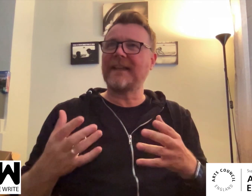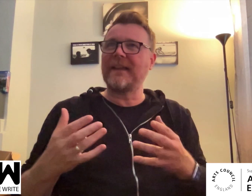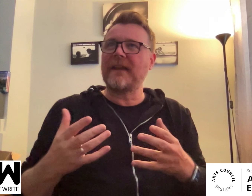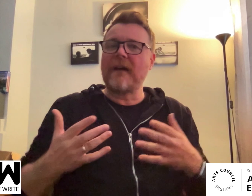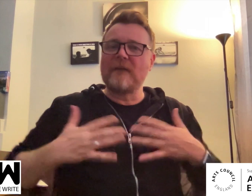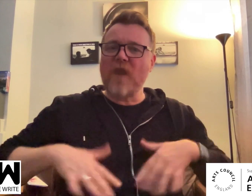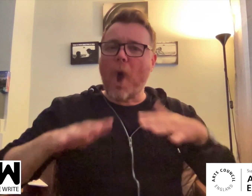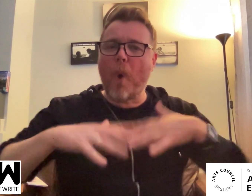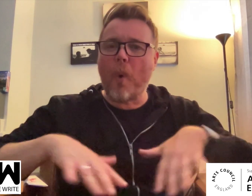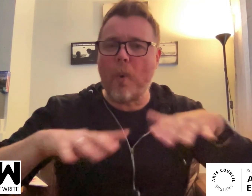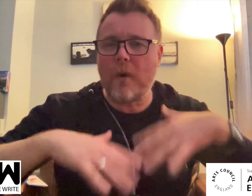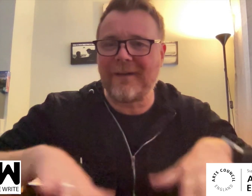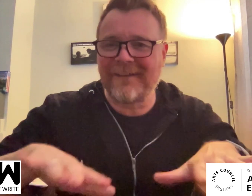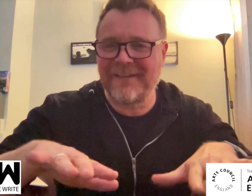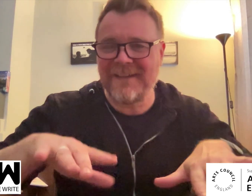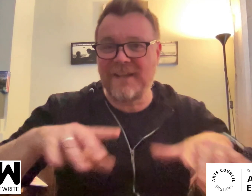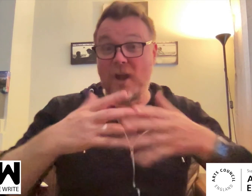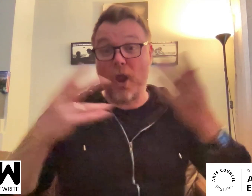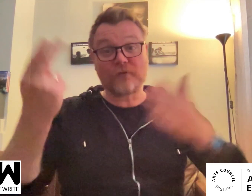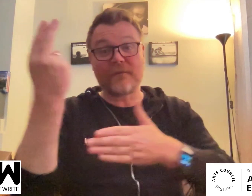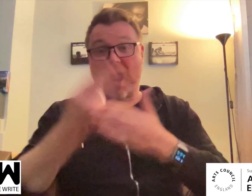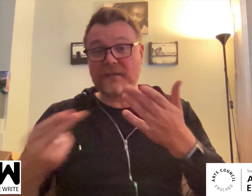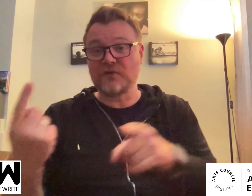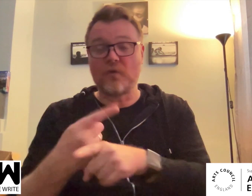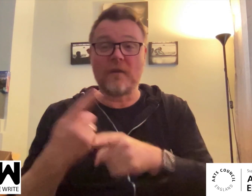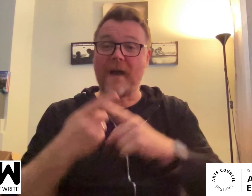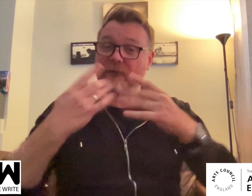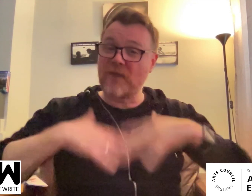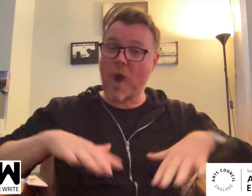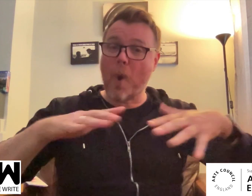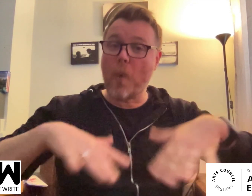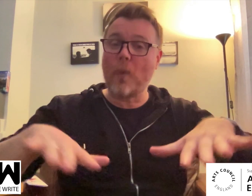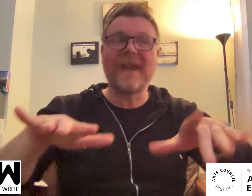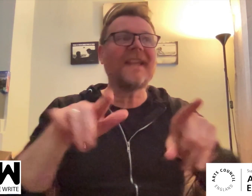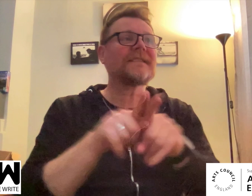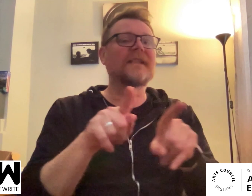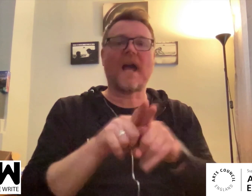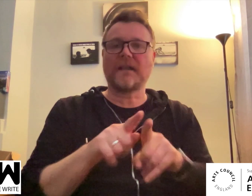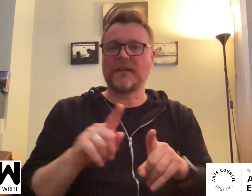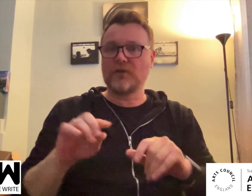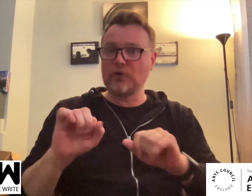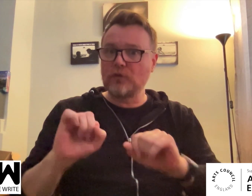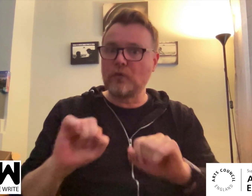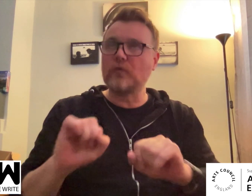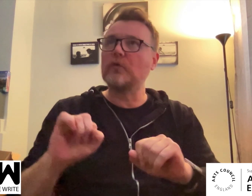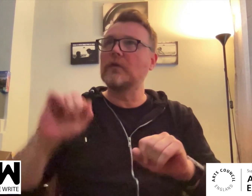create a flow. A lot of artists talk about flow. And it's like that feeling you get when